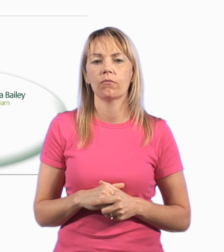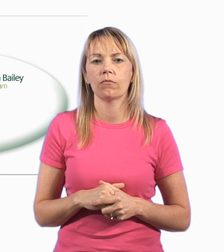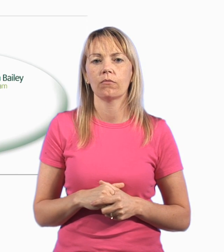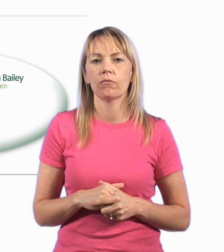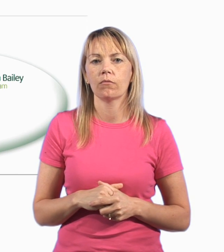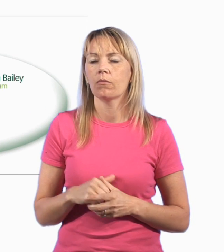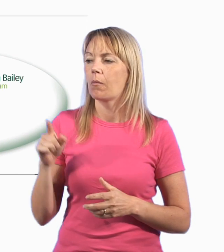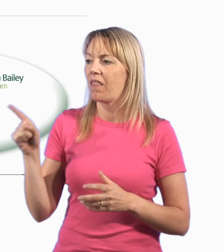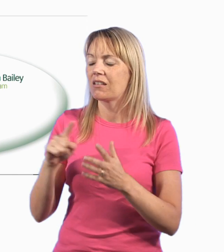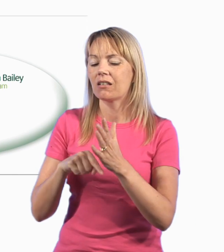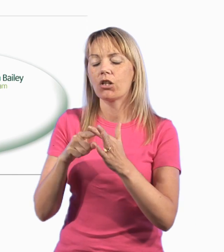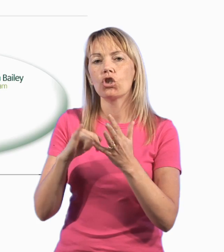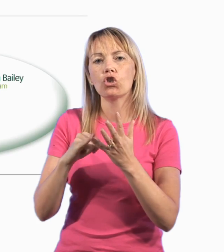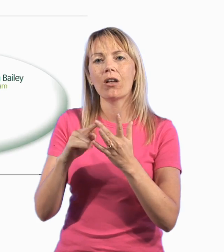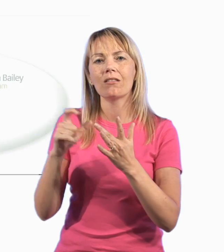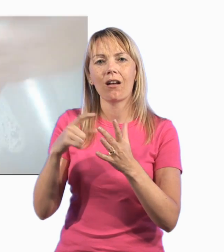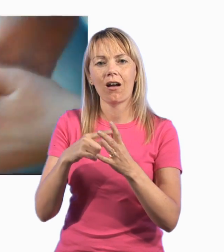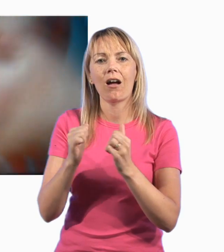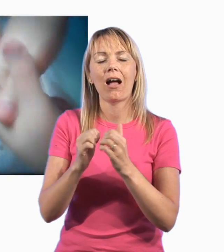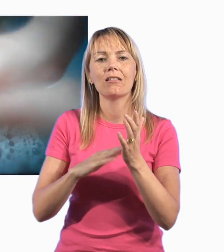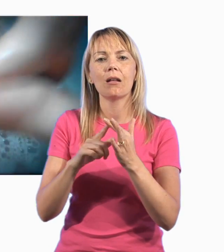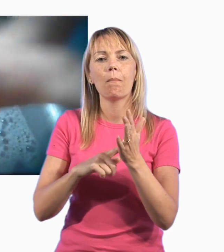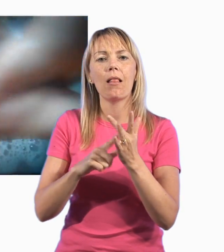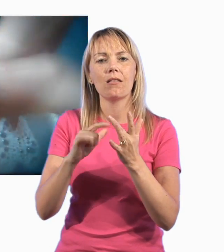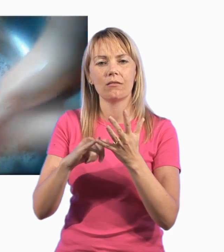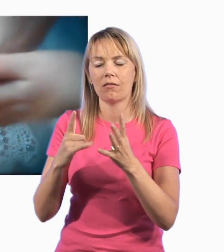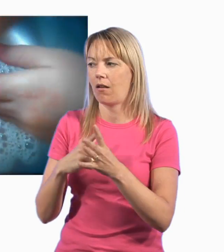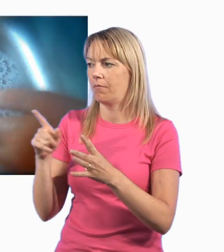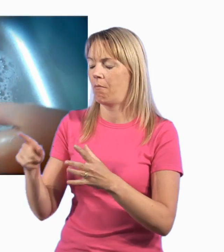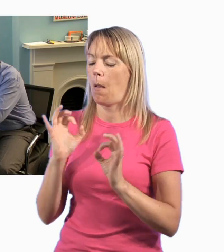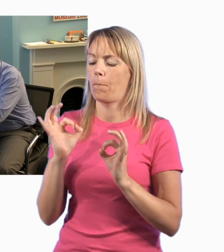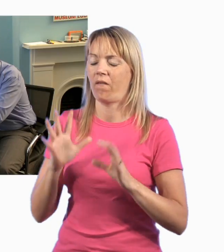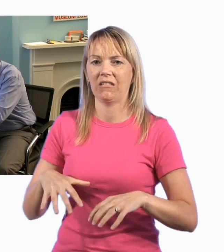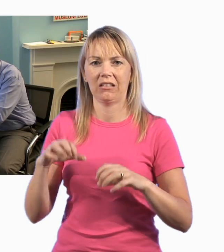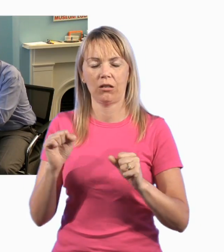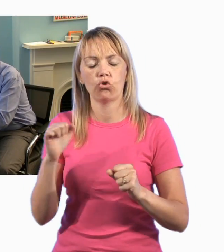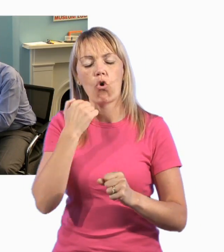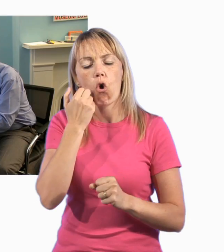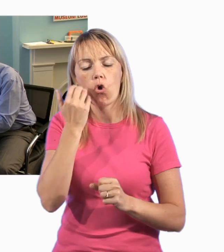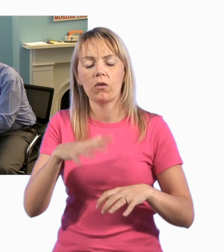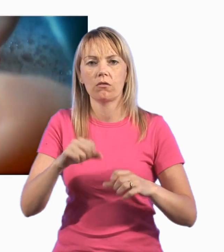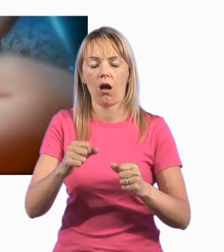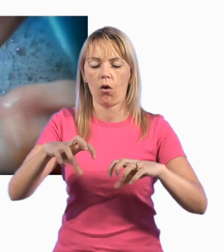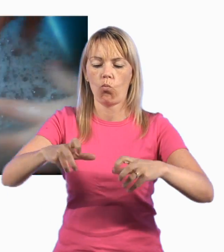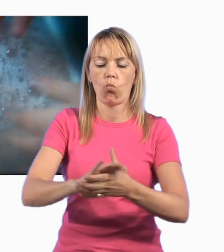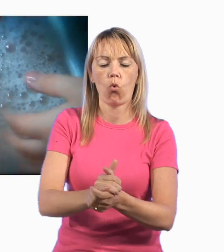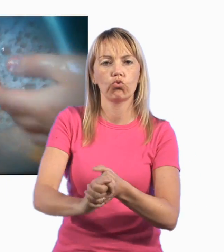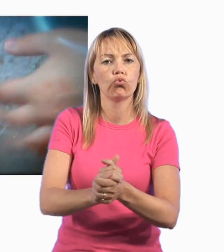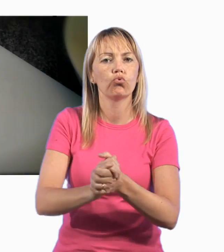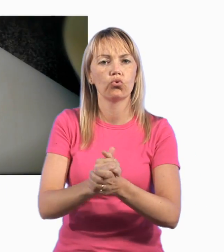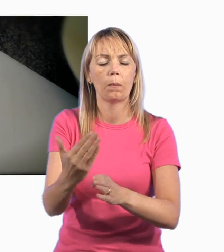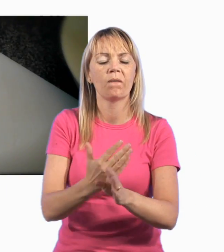This is Jessica and Melissa in Bourneville. They're off to a perfect start. You should always wash your hands before you start.